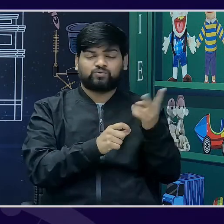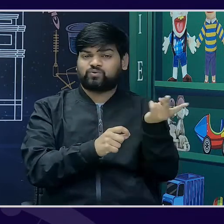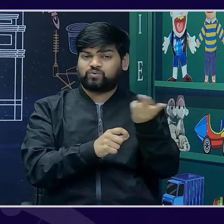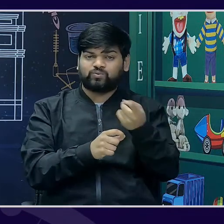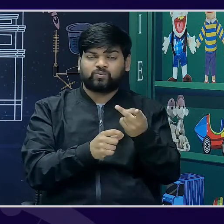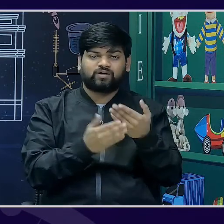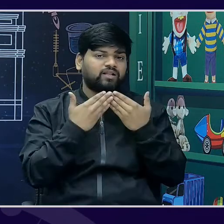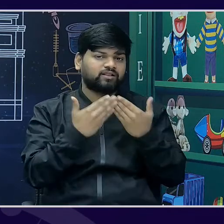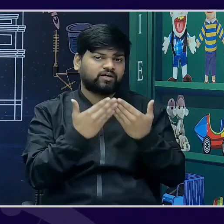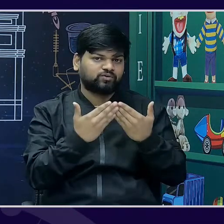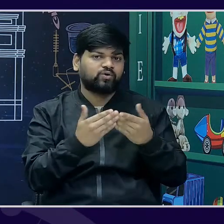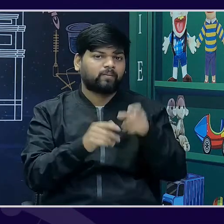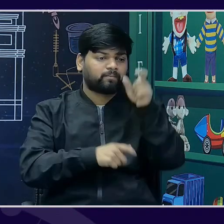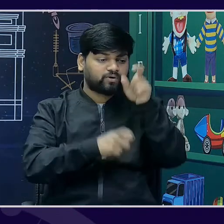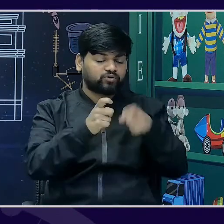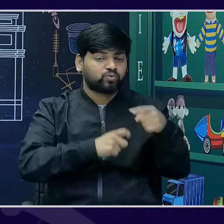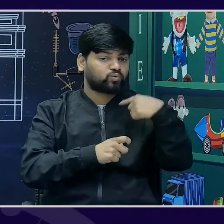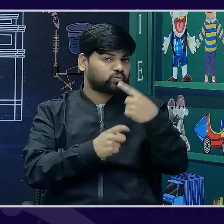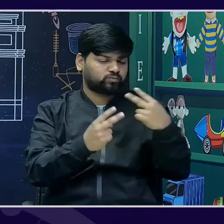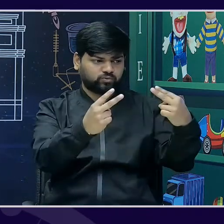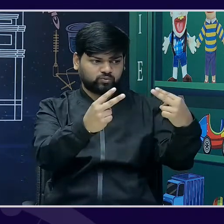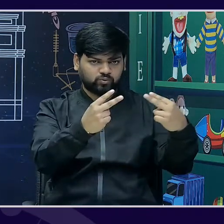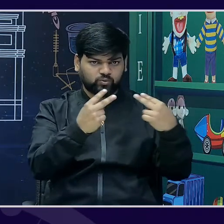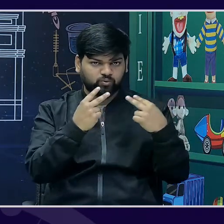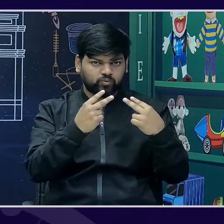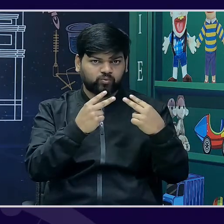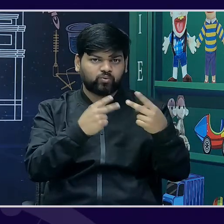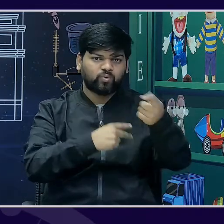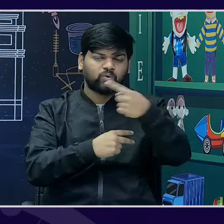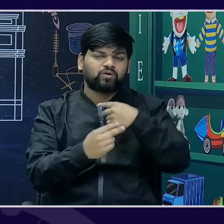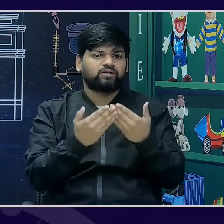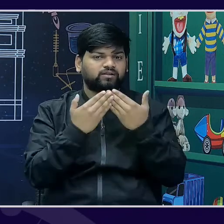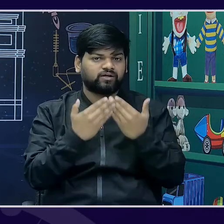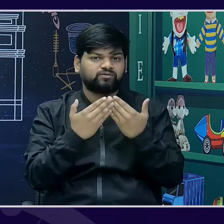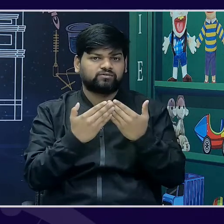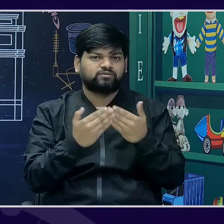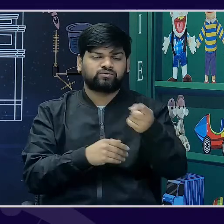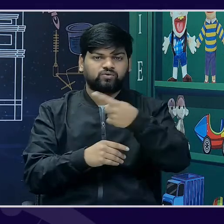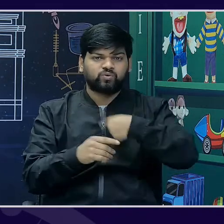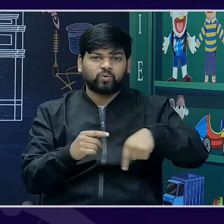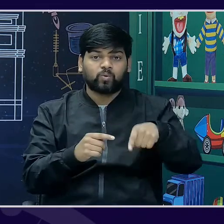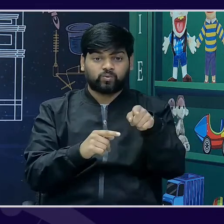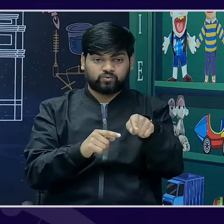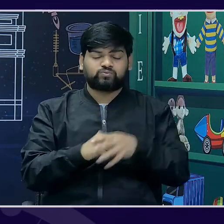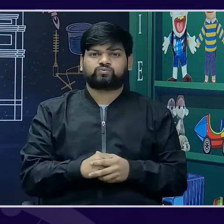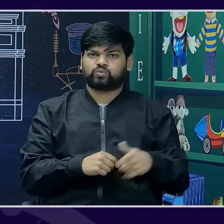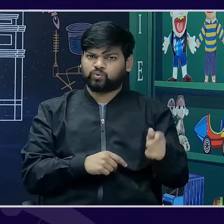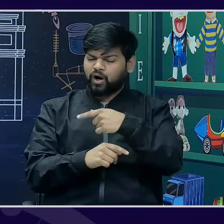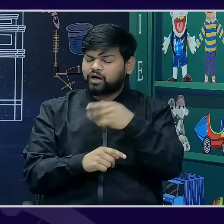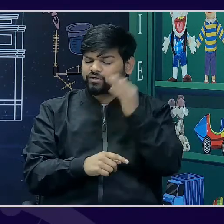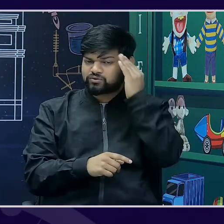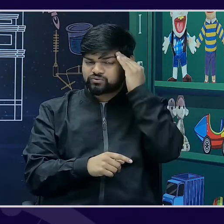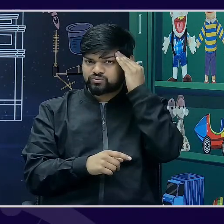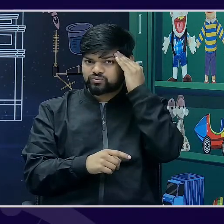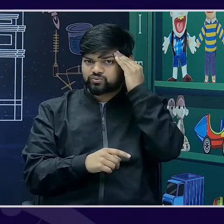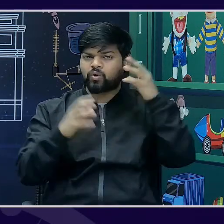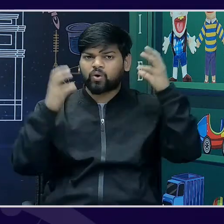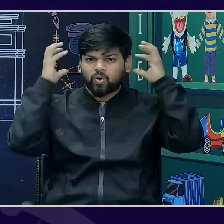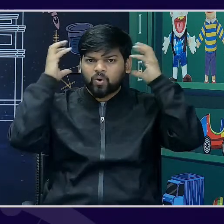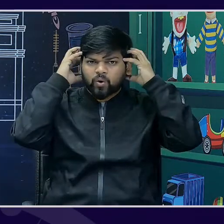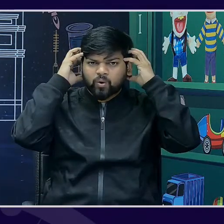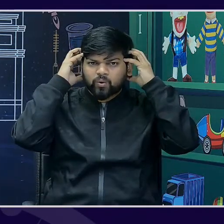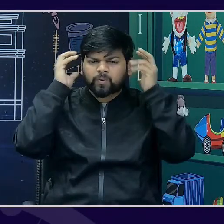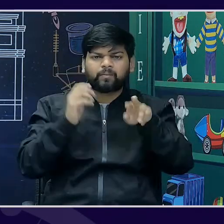I am pretty clear that the meaning of the audiological clinic and the different aspects associated with it